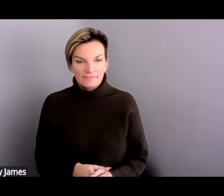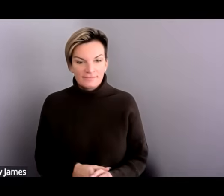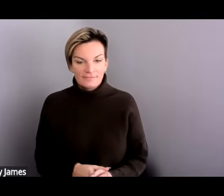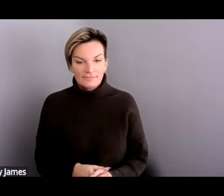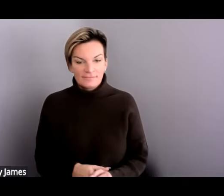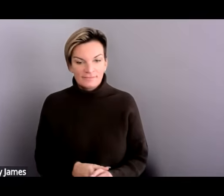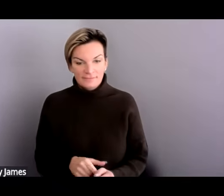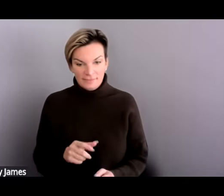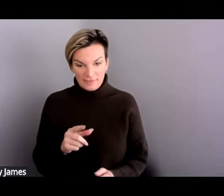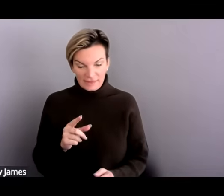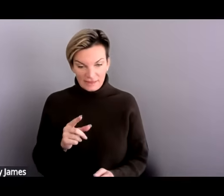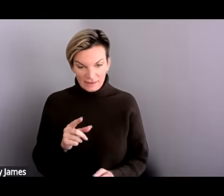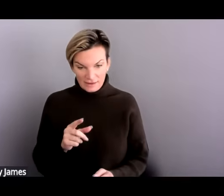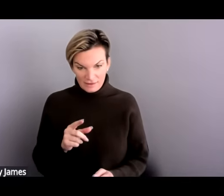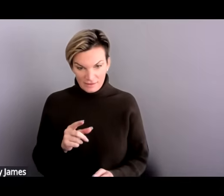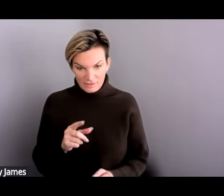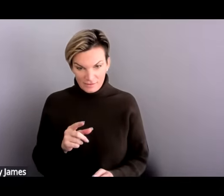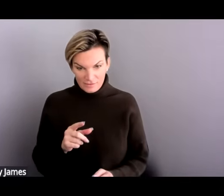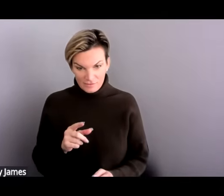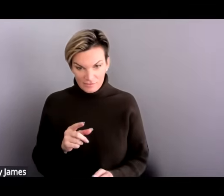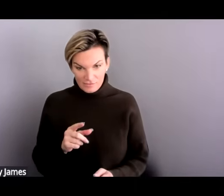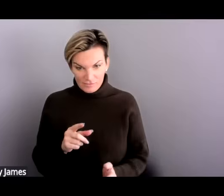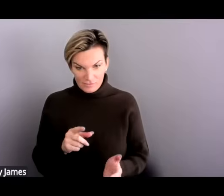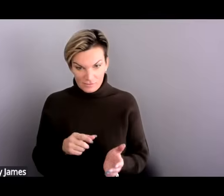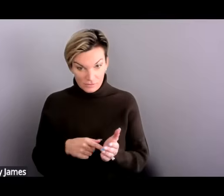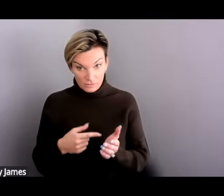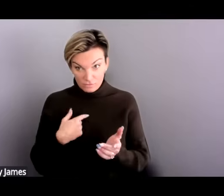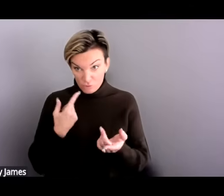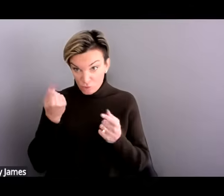this what we're agreeing to here?